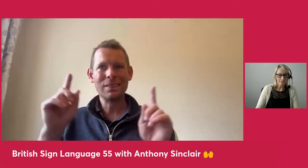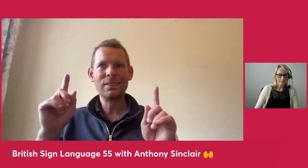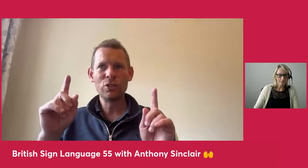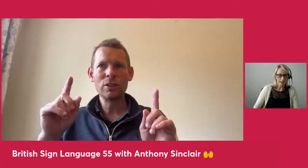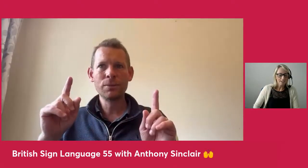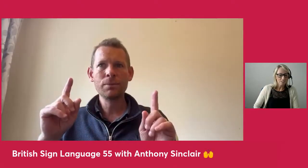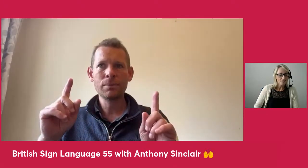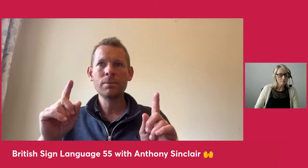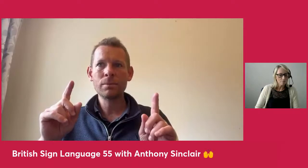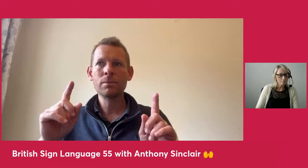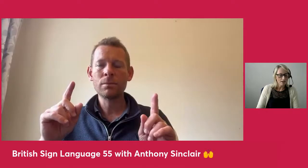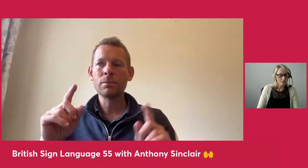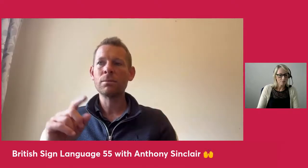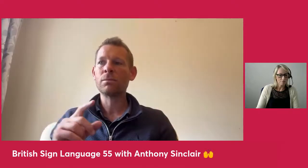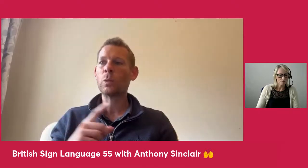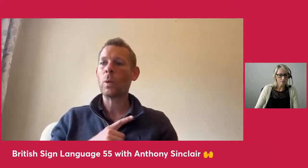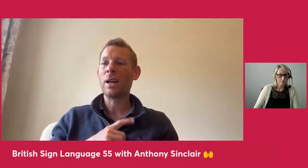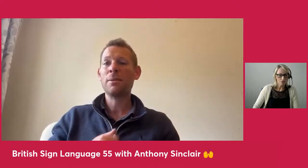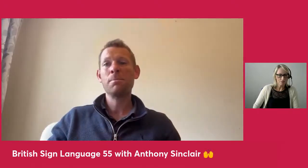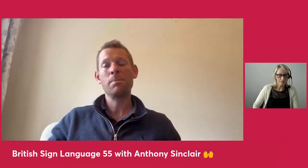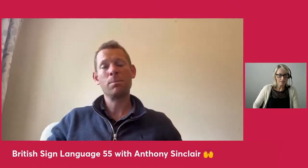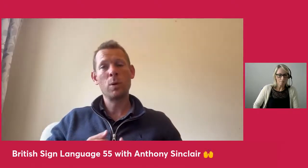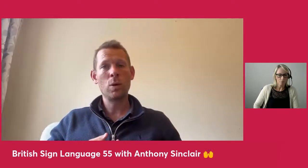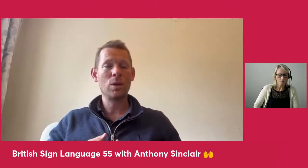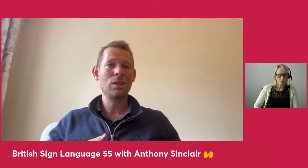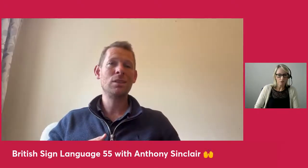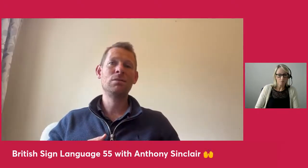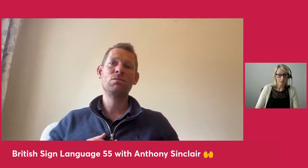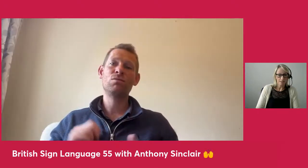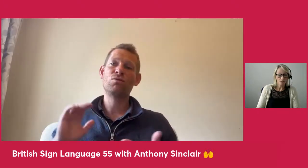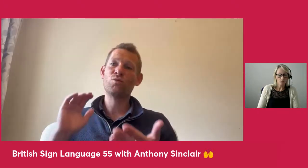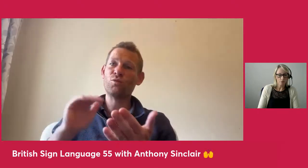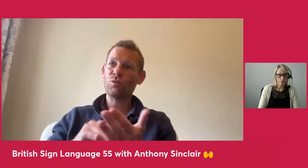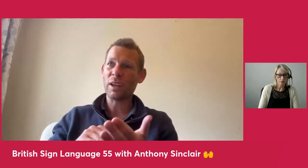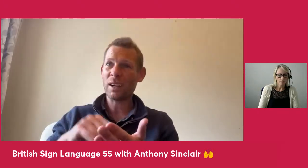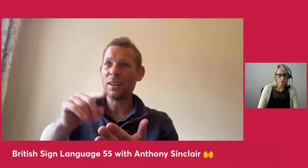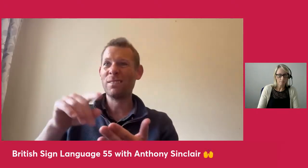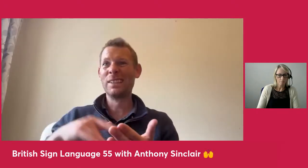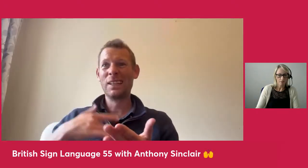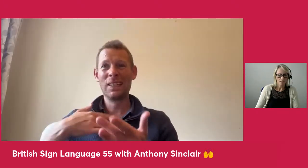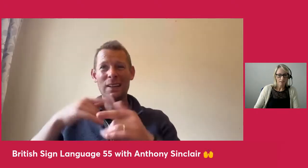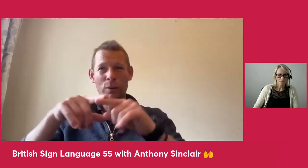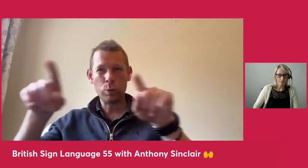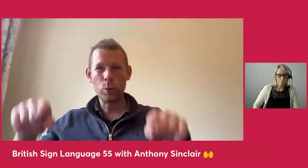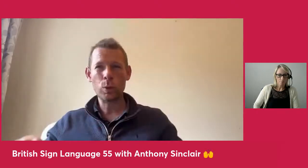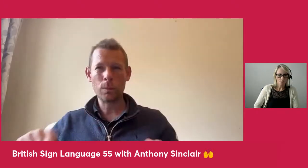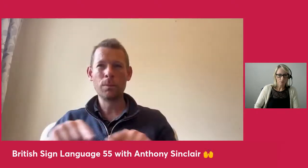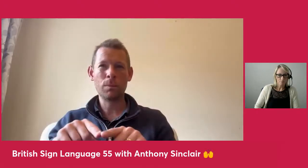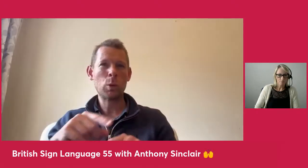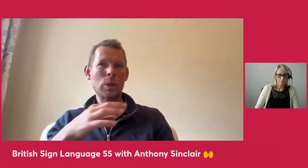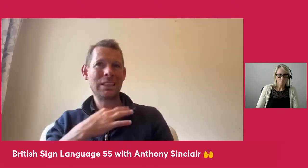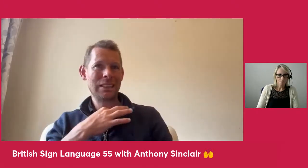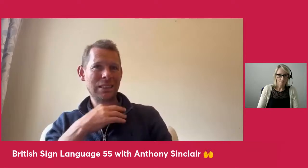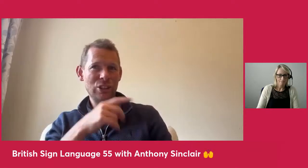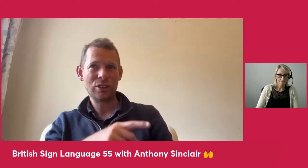visit, and actually had made a massive difference in how the staff were able to communicate with the deaf